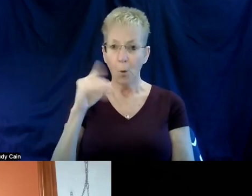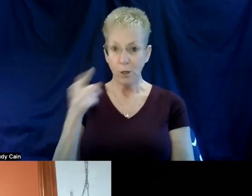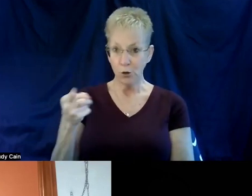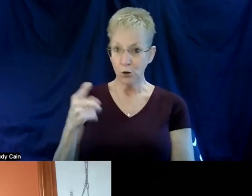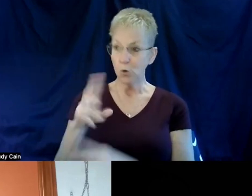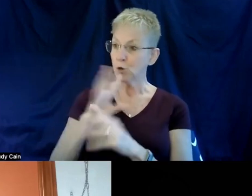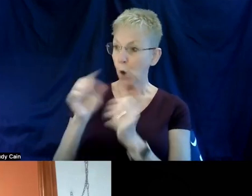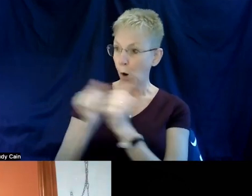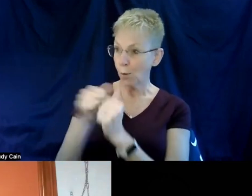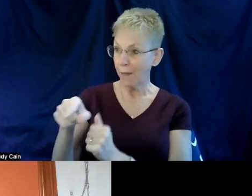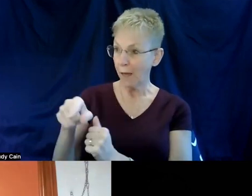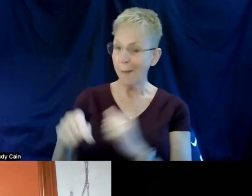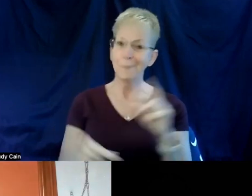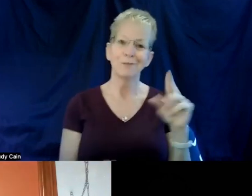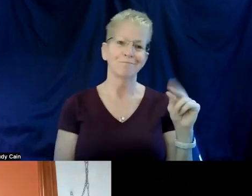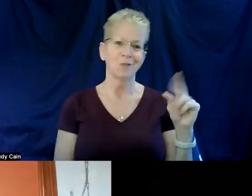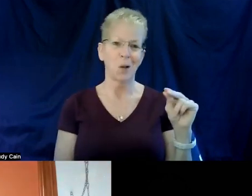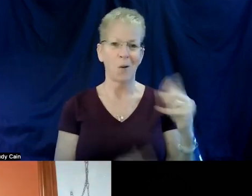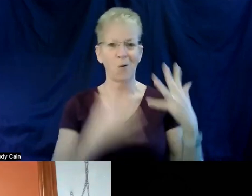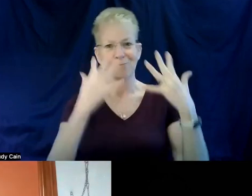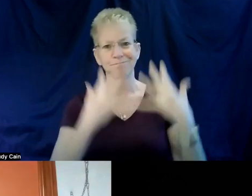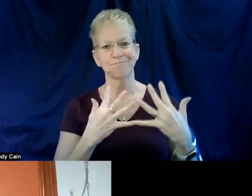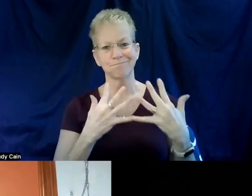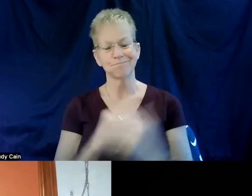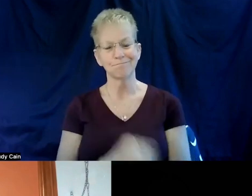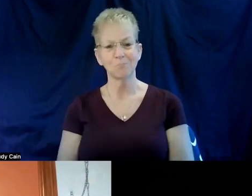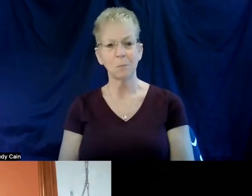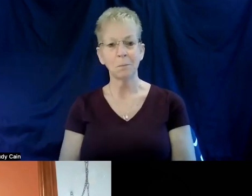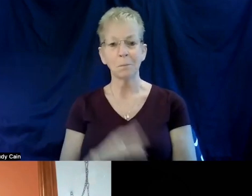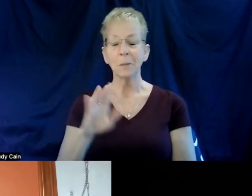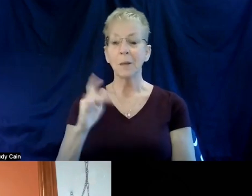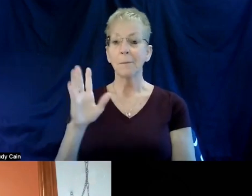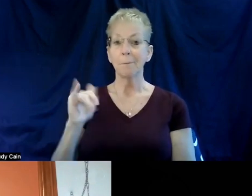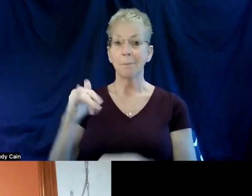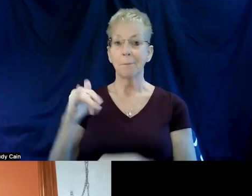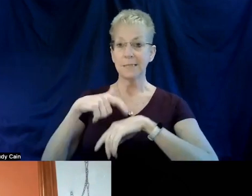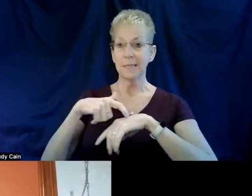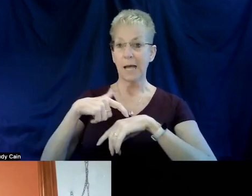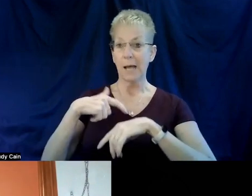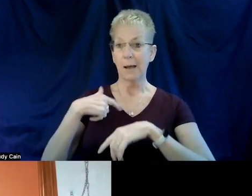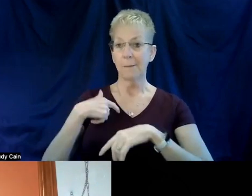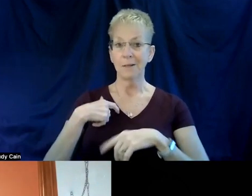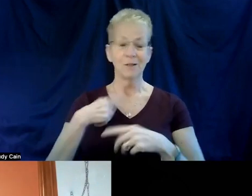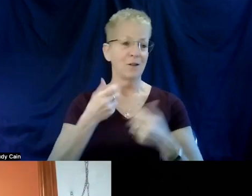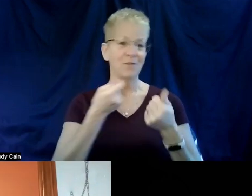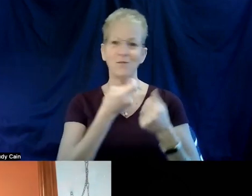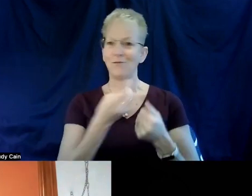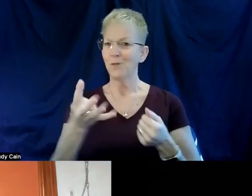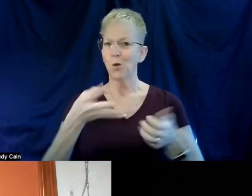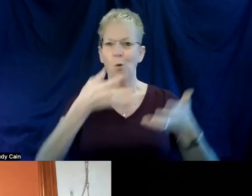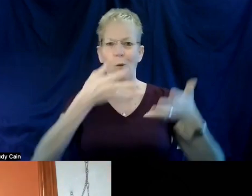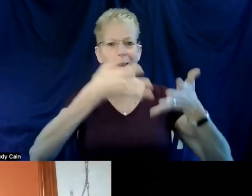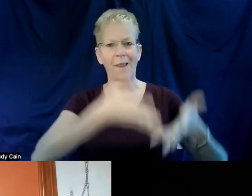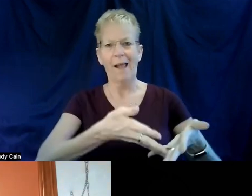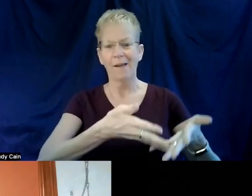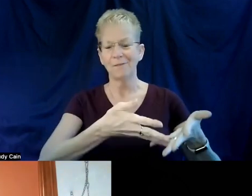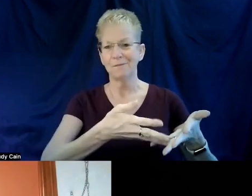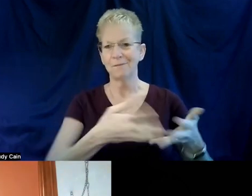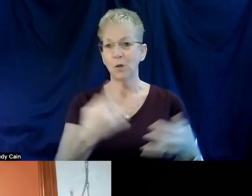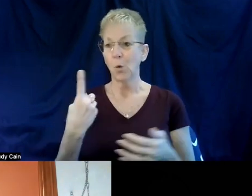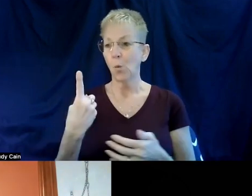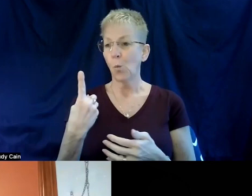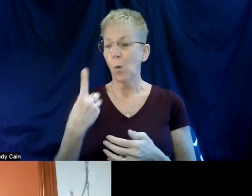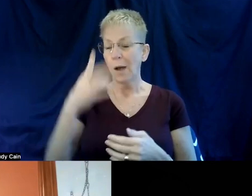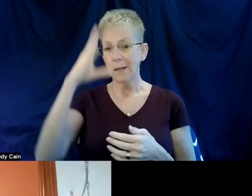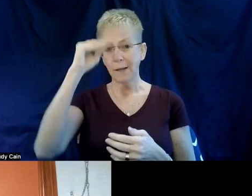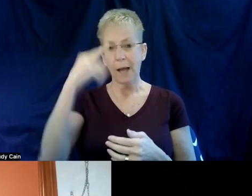no, sadly not. By the time I did, there were very few left, and there was one fellow who just recently died,